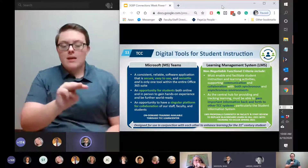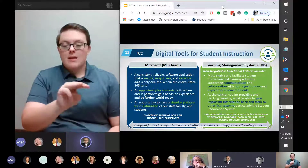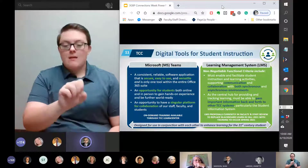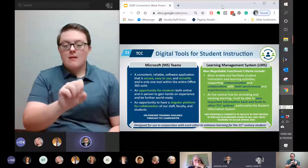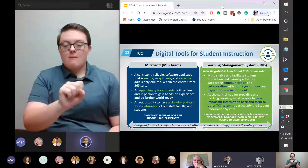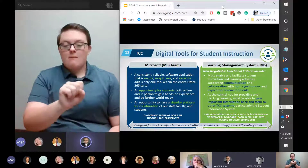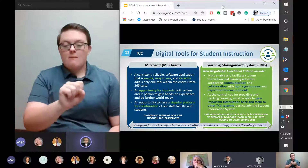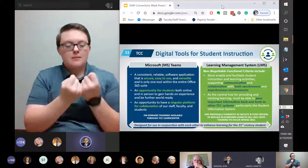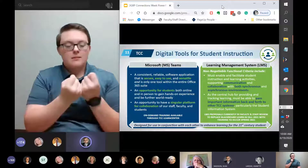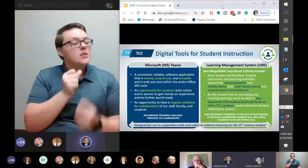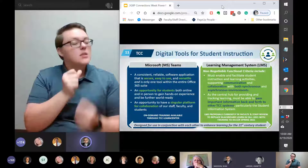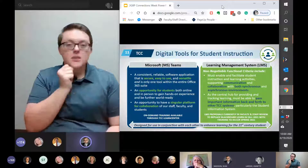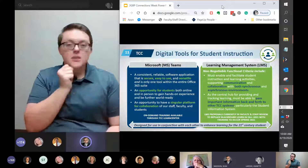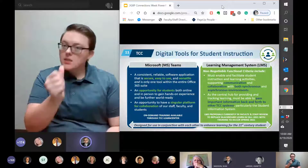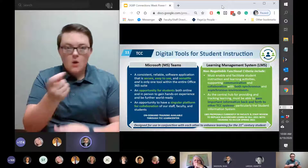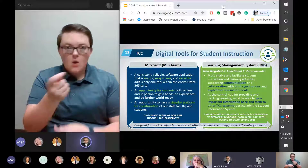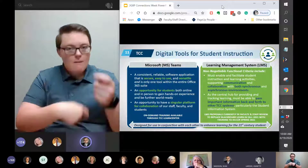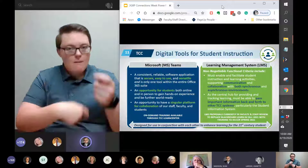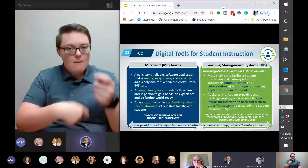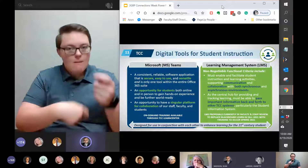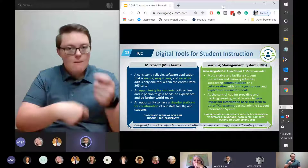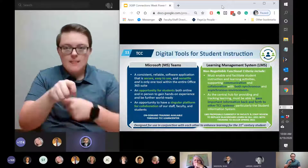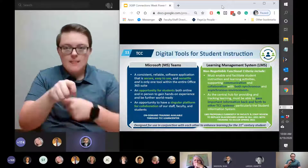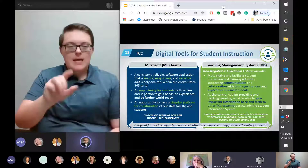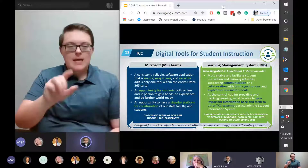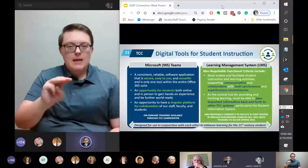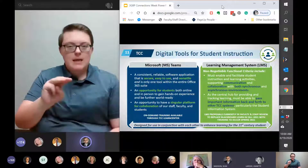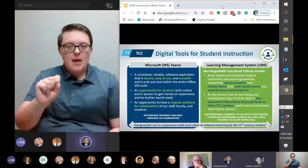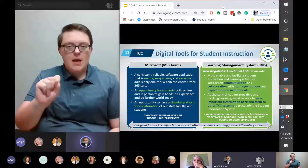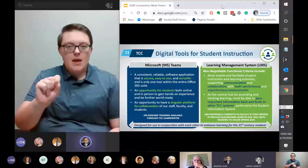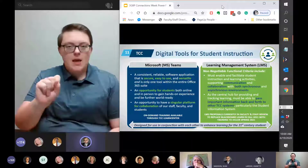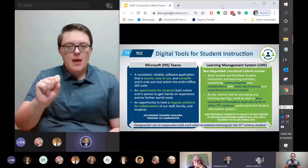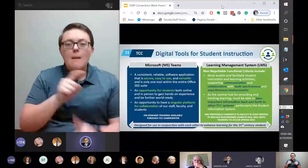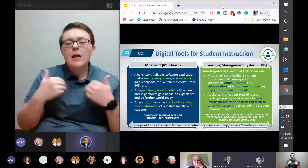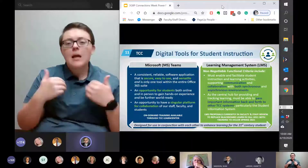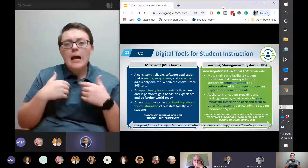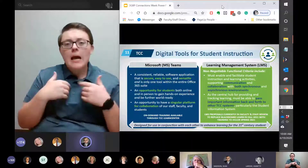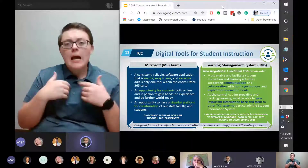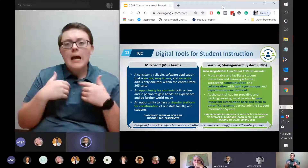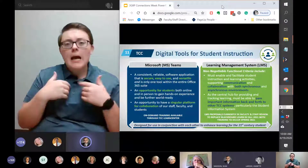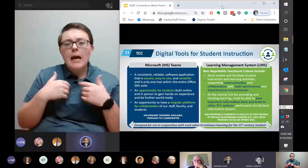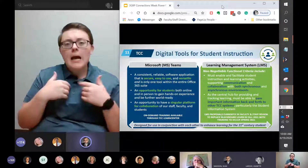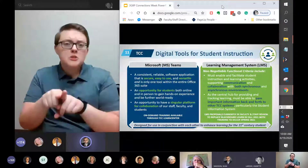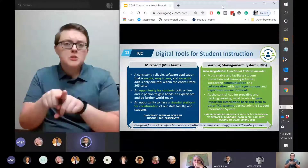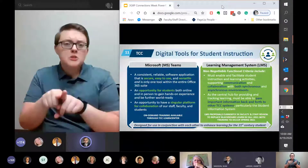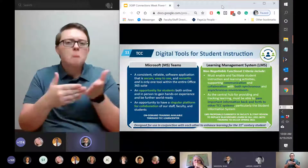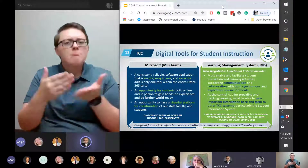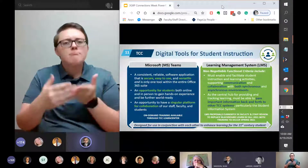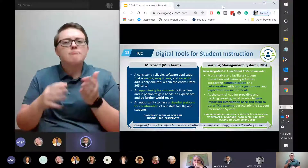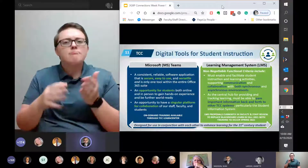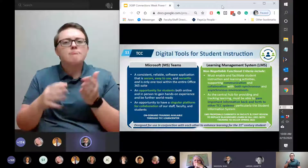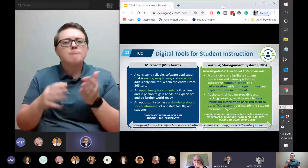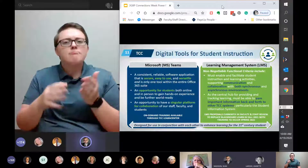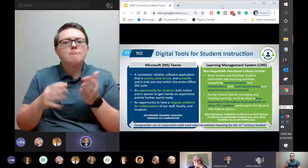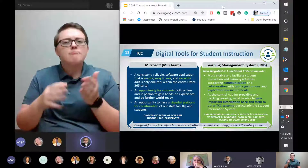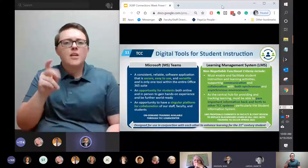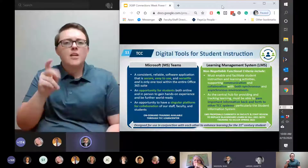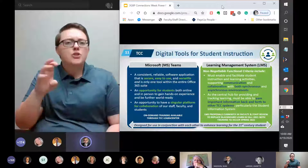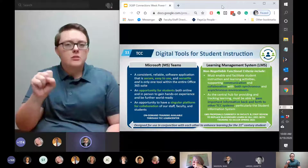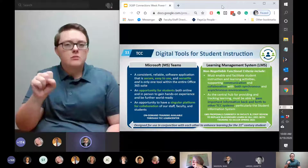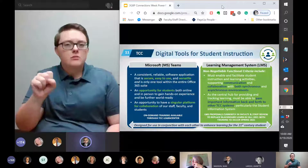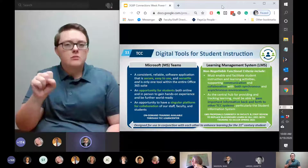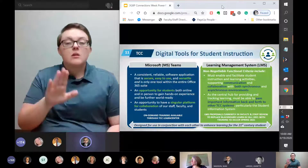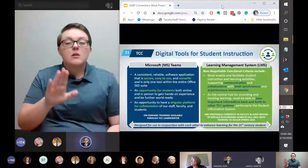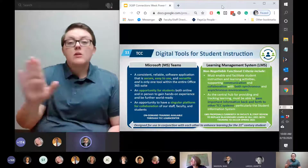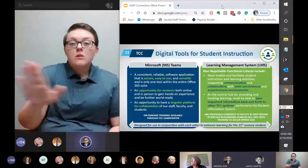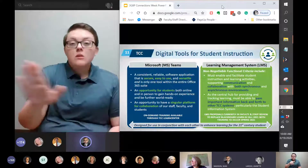replacement for the LMS, though it has a lot of the same features. Each faculty member determines for themselves which tools to